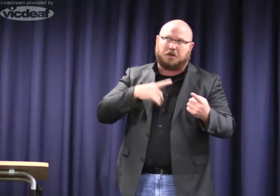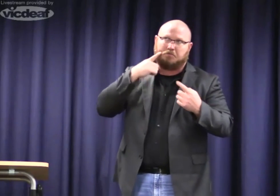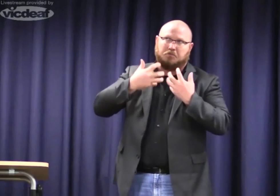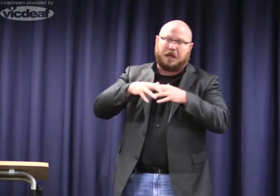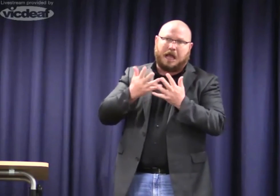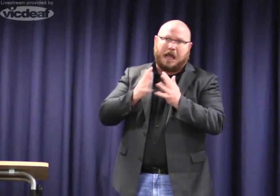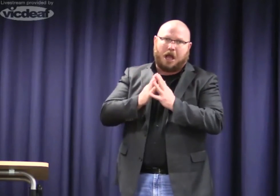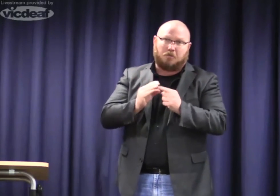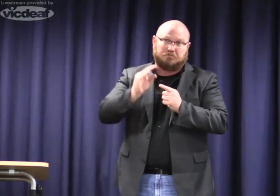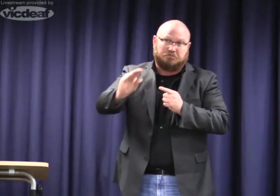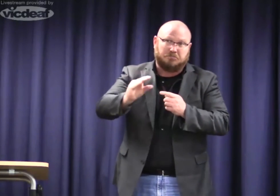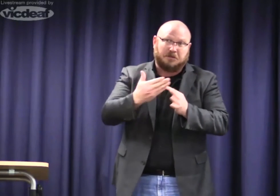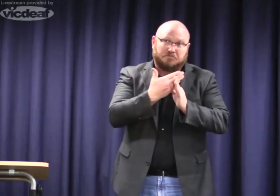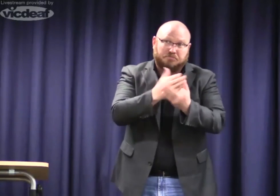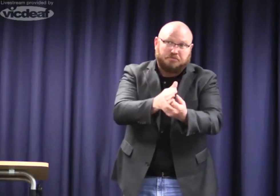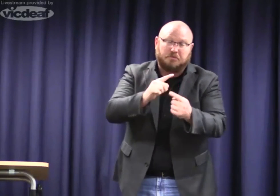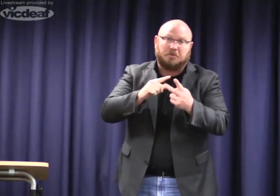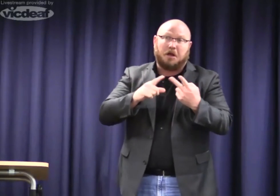Porter.